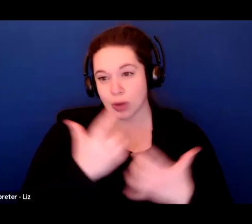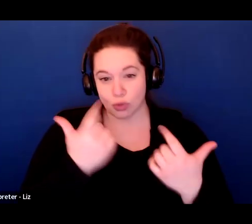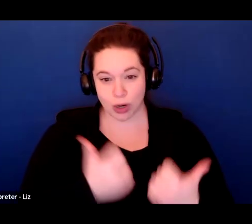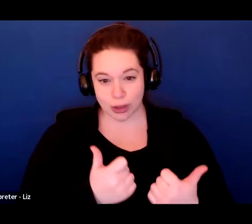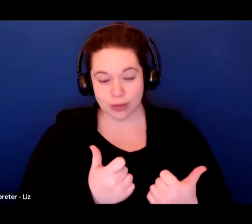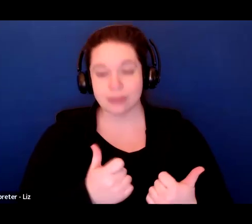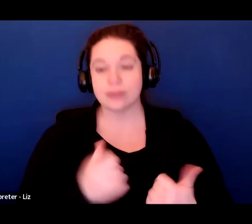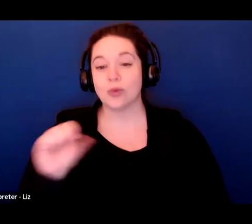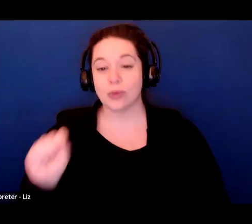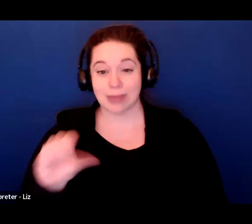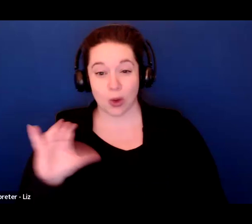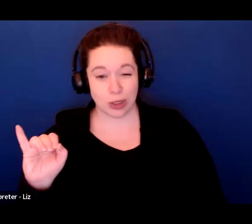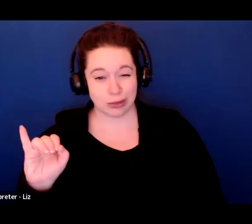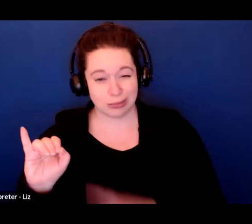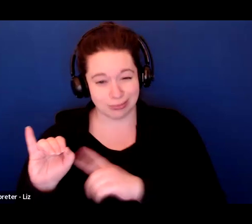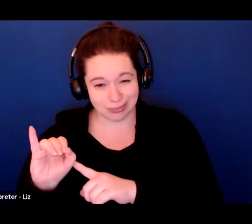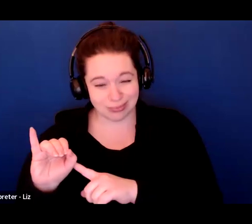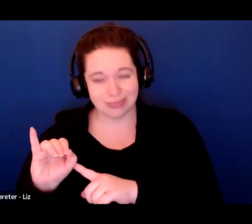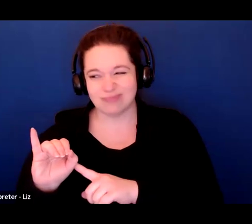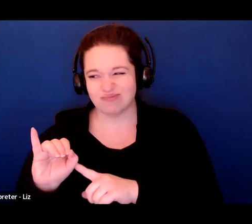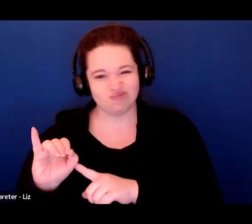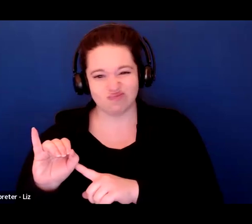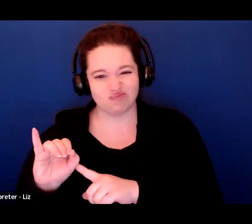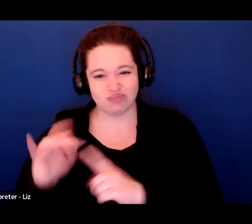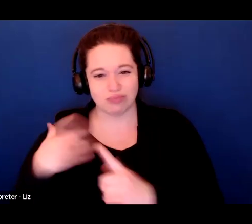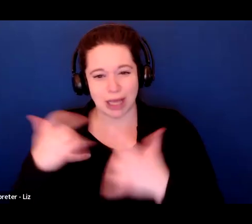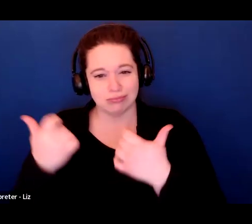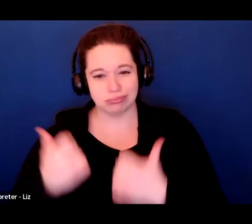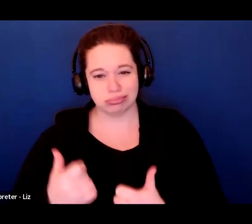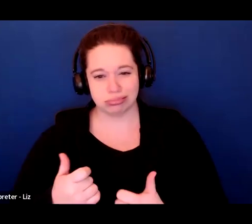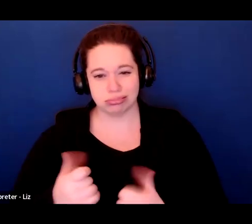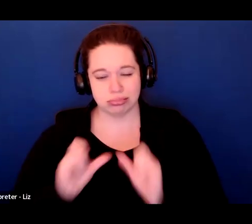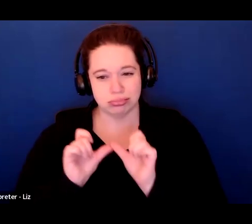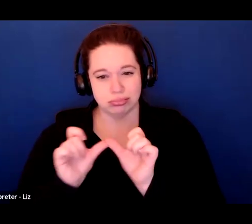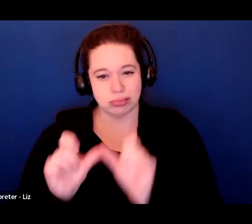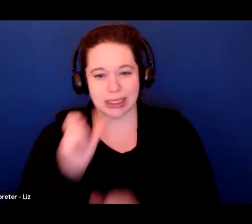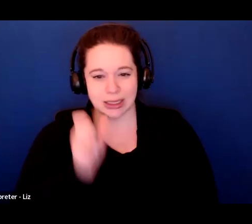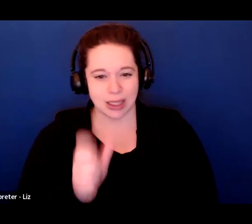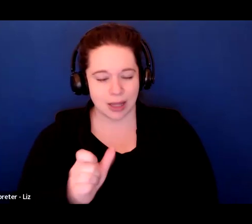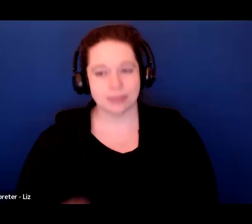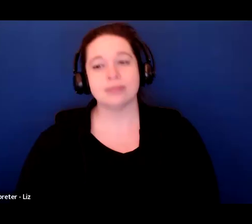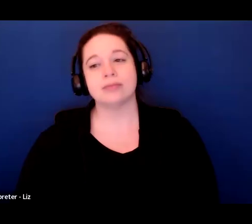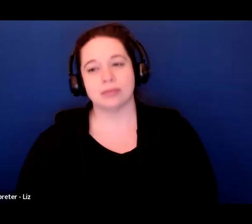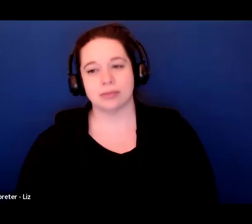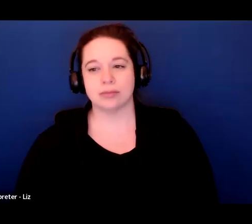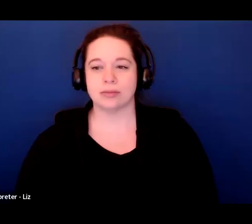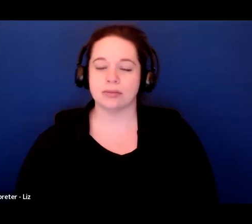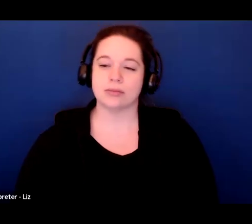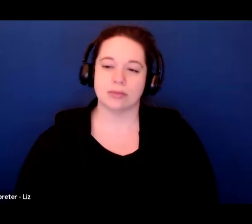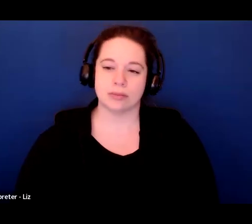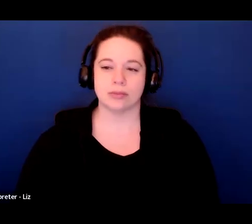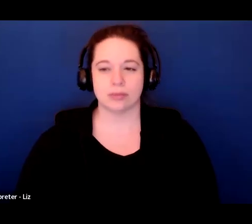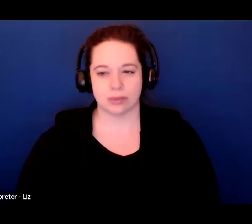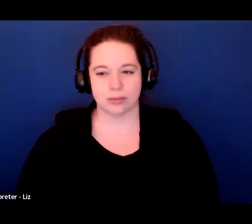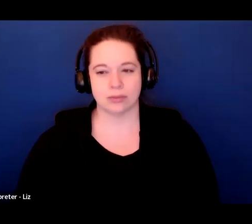with spinal cord injury, it hardly ever progresses. And so I want people to know that, because this person wrote to me and